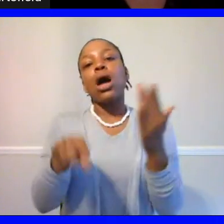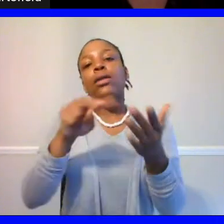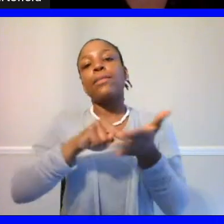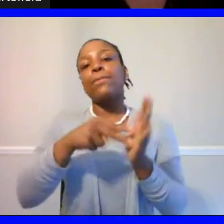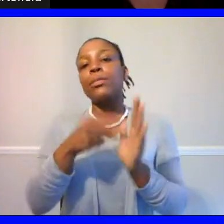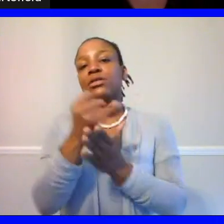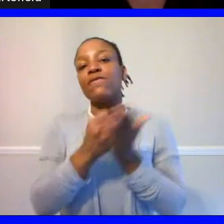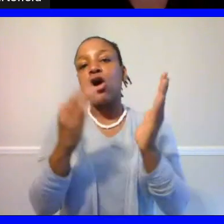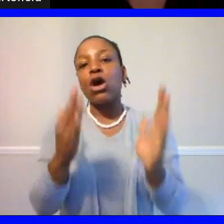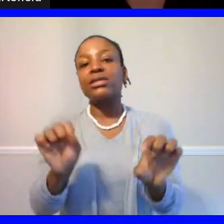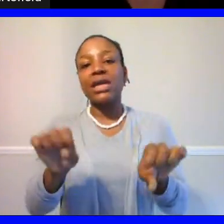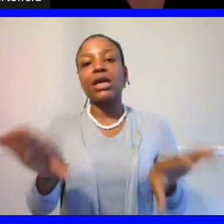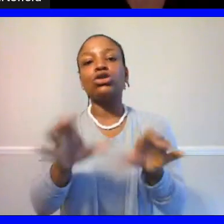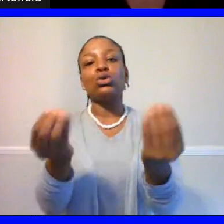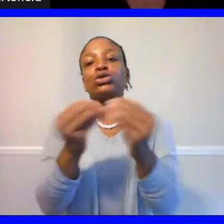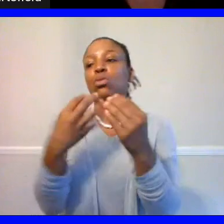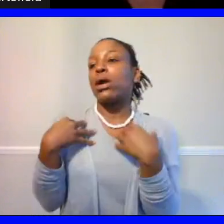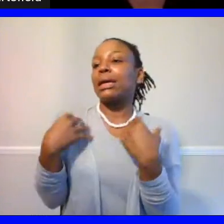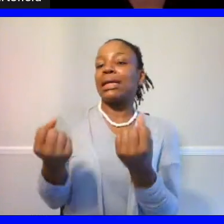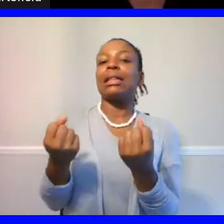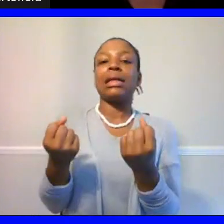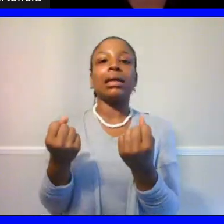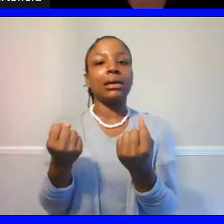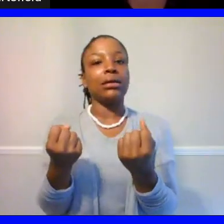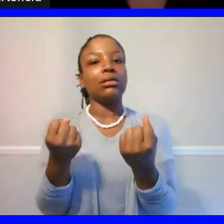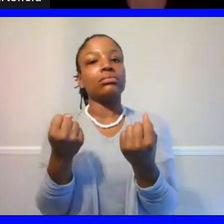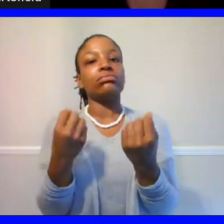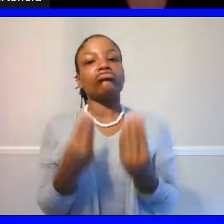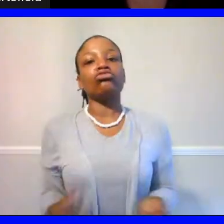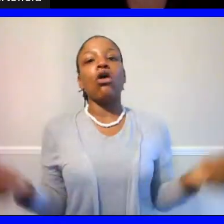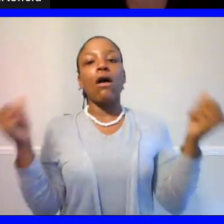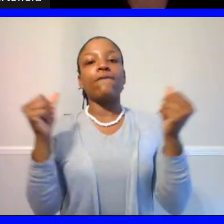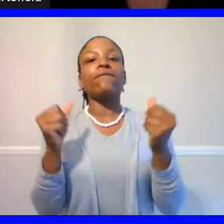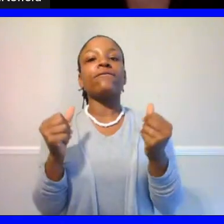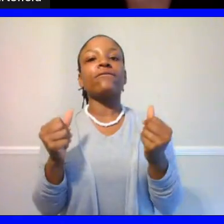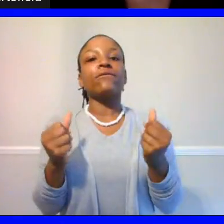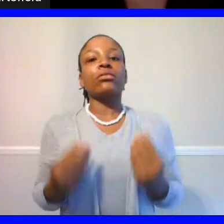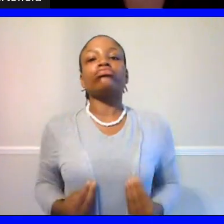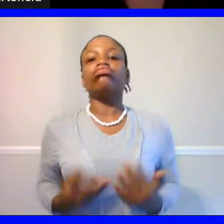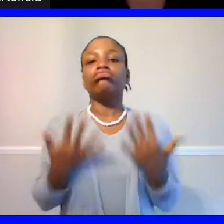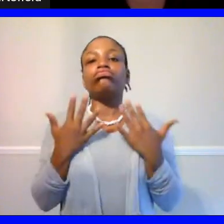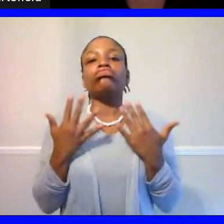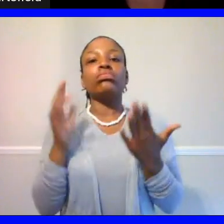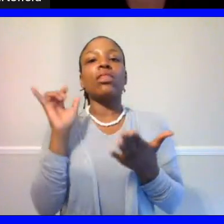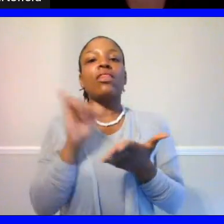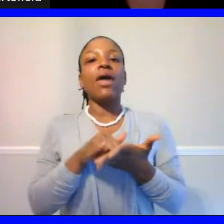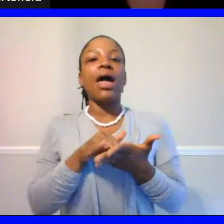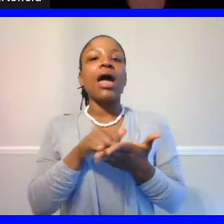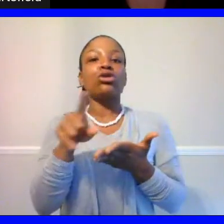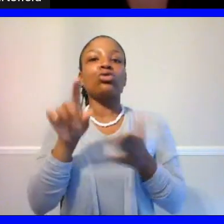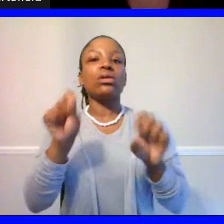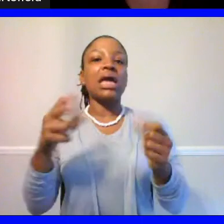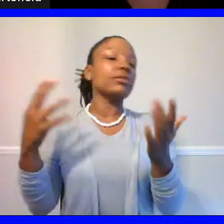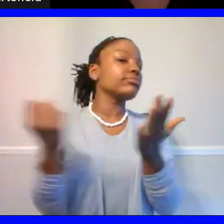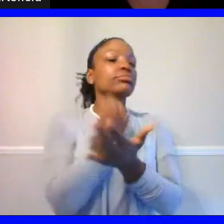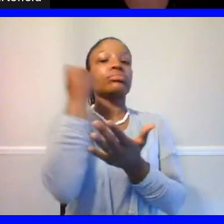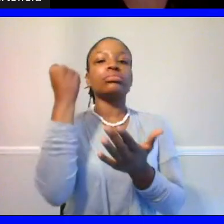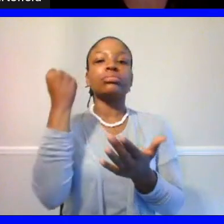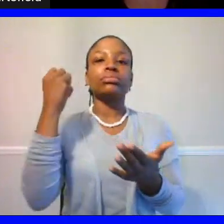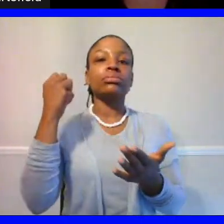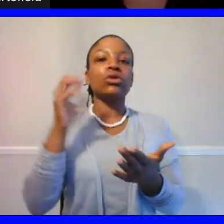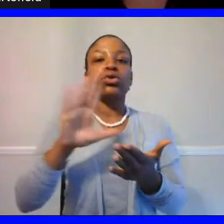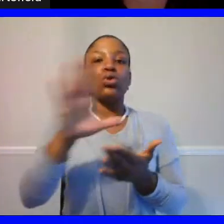there is nothing more healing than that for us than to claim our power and to be active and